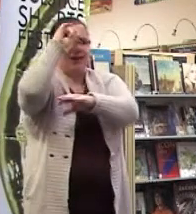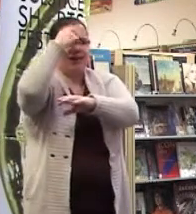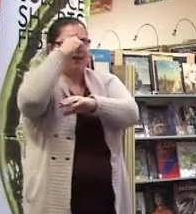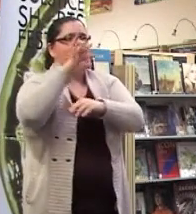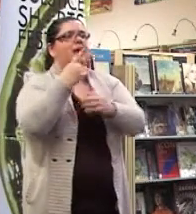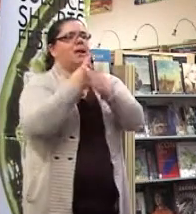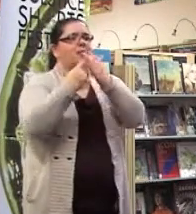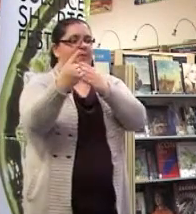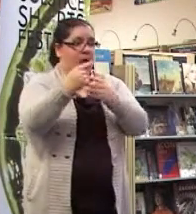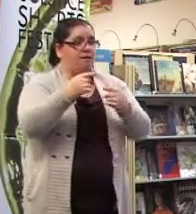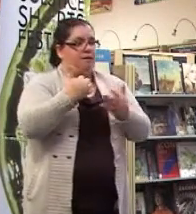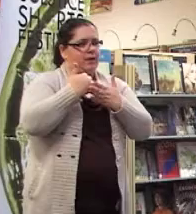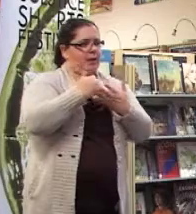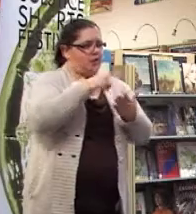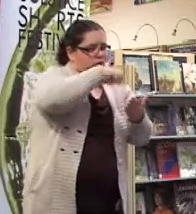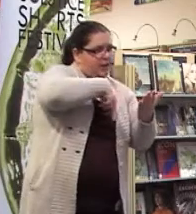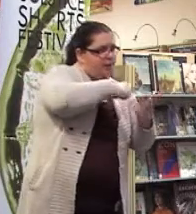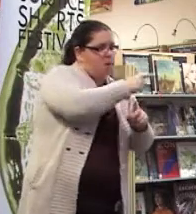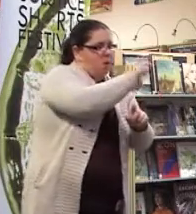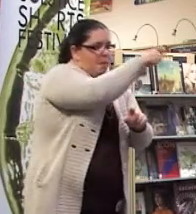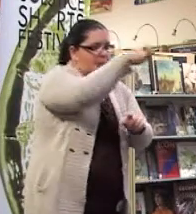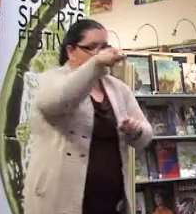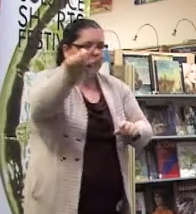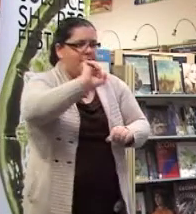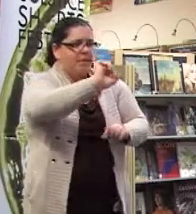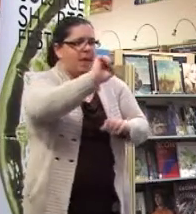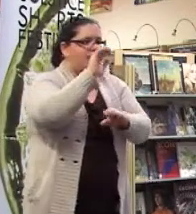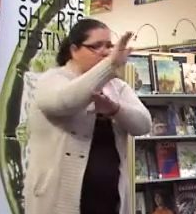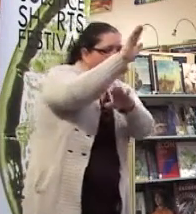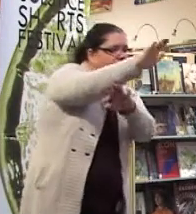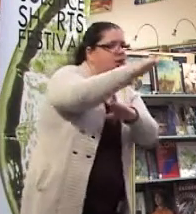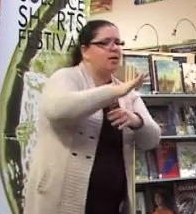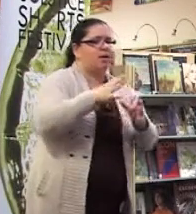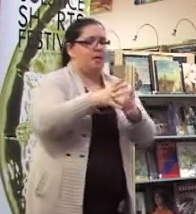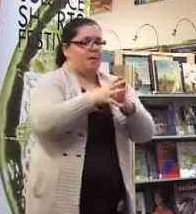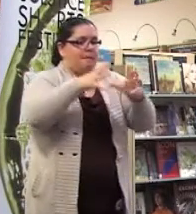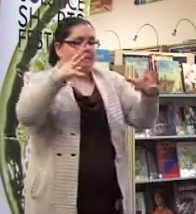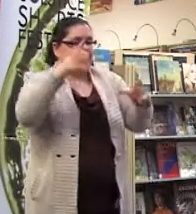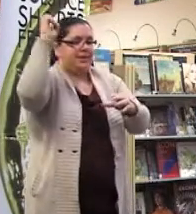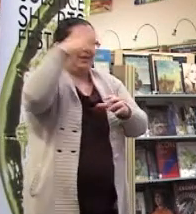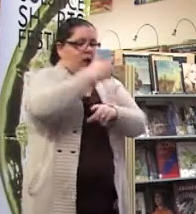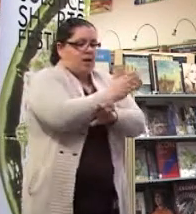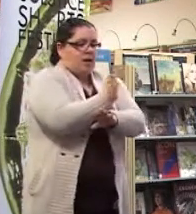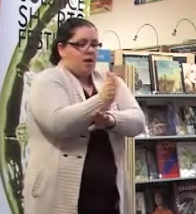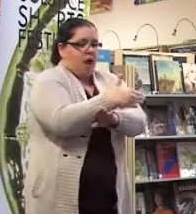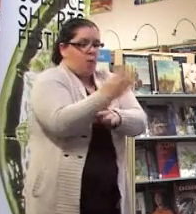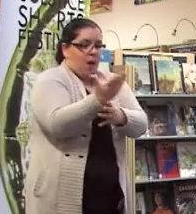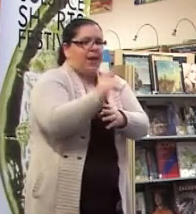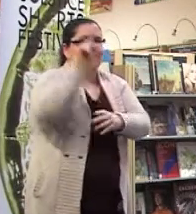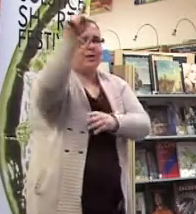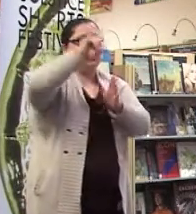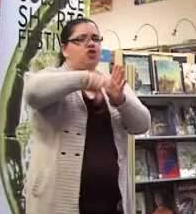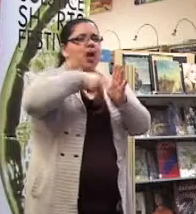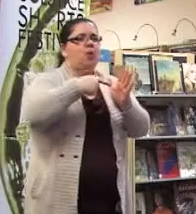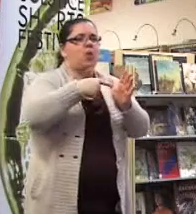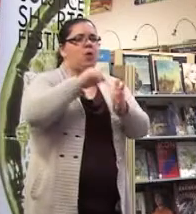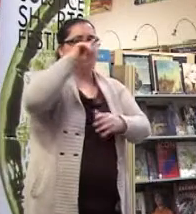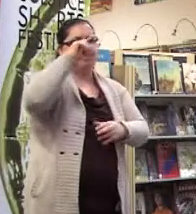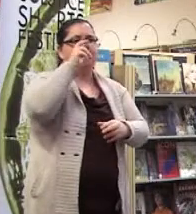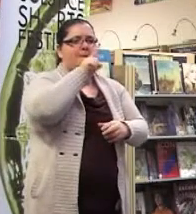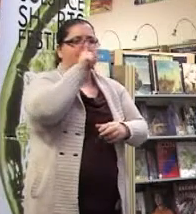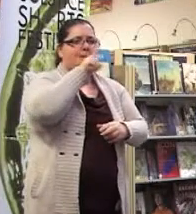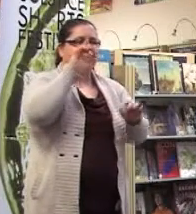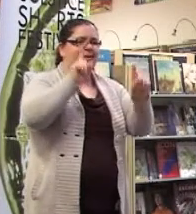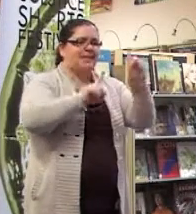astrologer selling readings to punters. The largest sundial in the world sits in Jaipur, a city in India known as the Pink City due